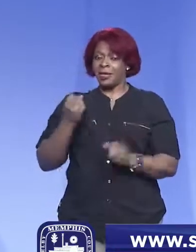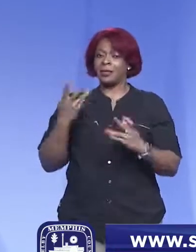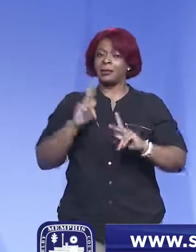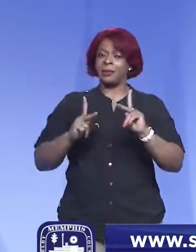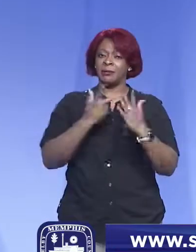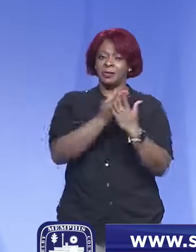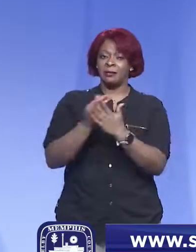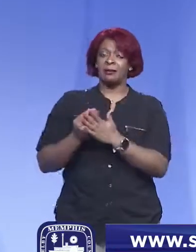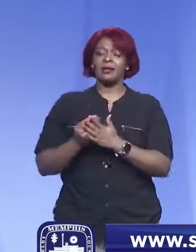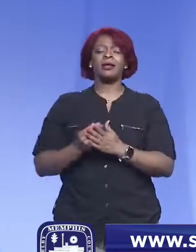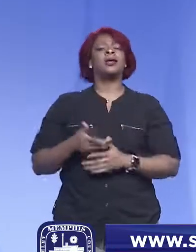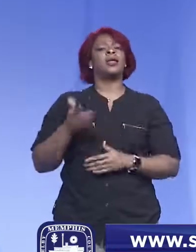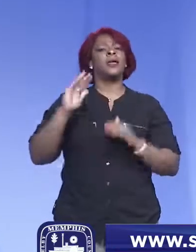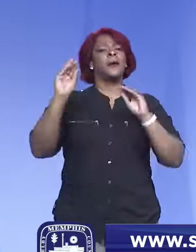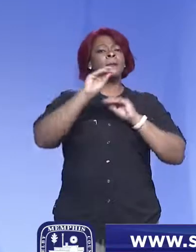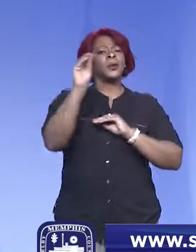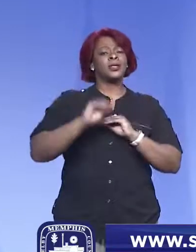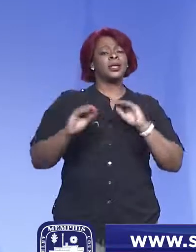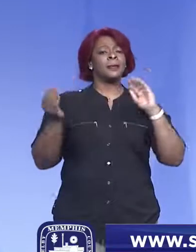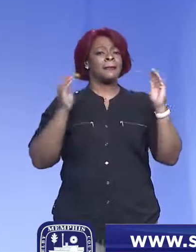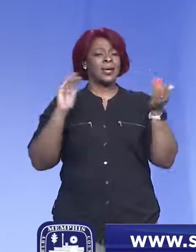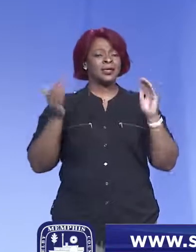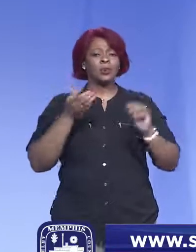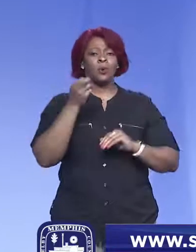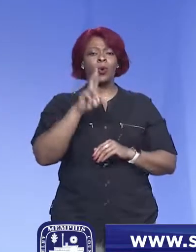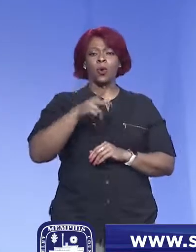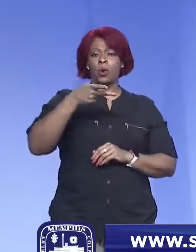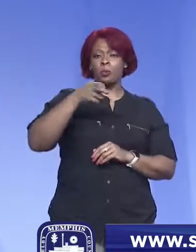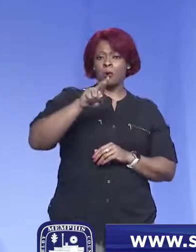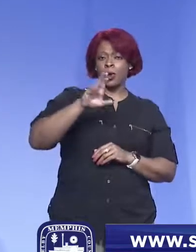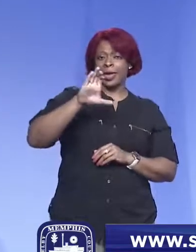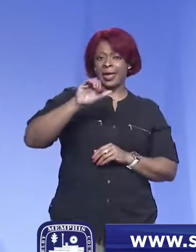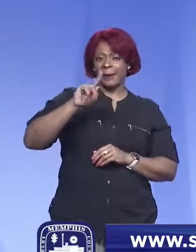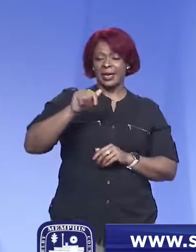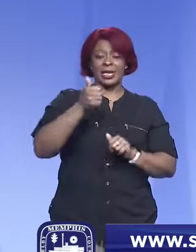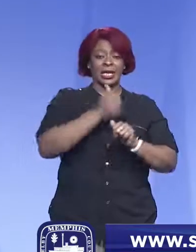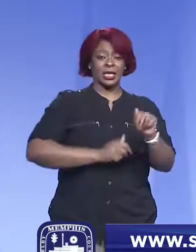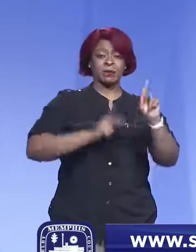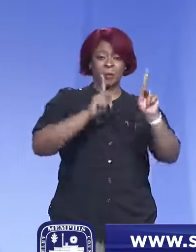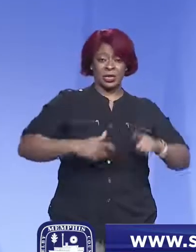at a percentage basis or a per capita basis,